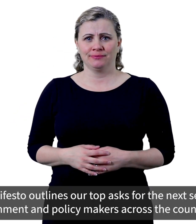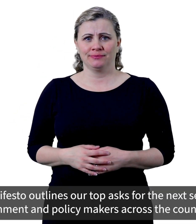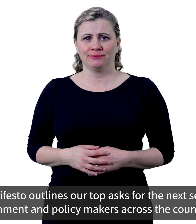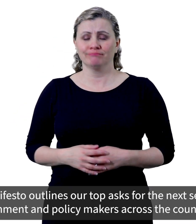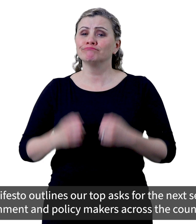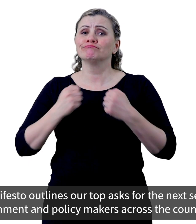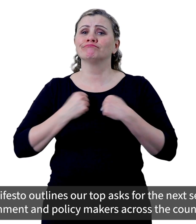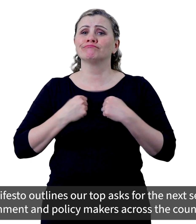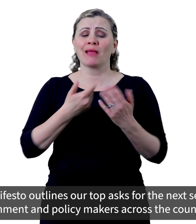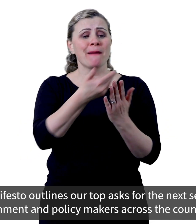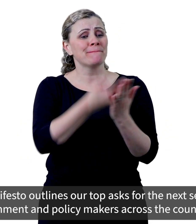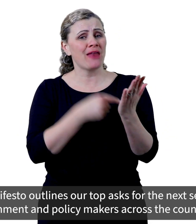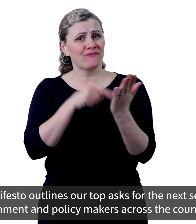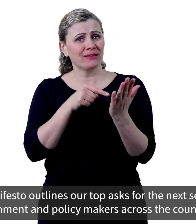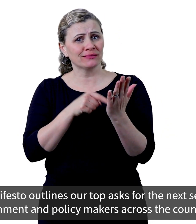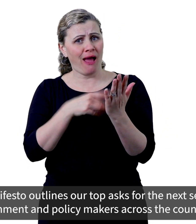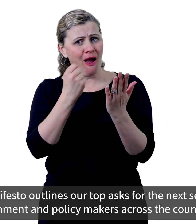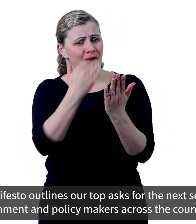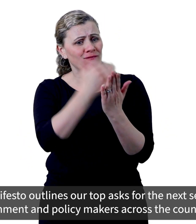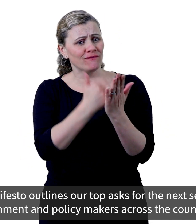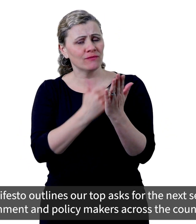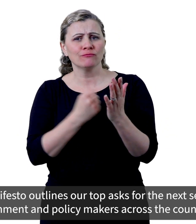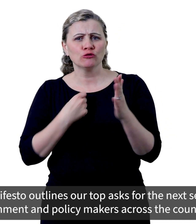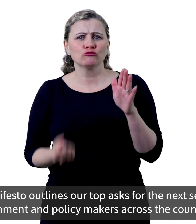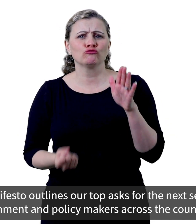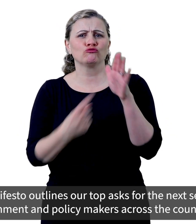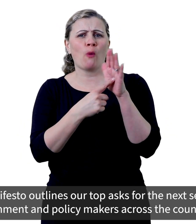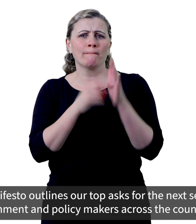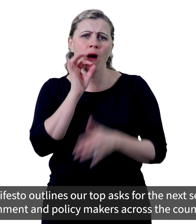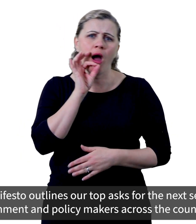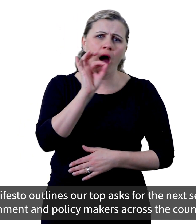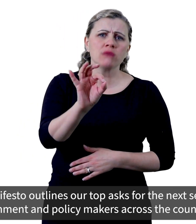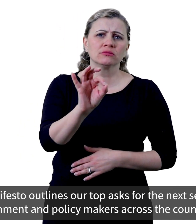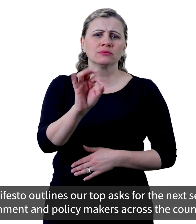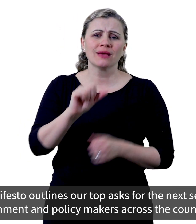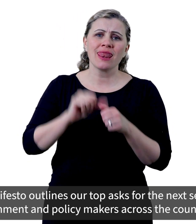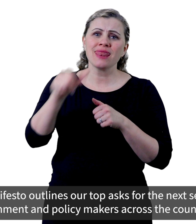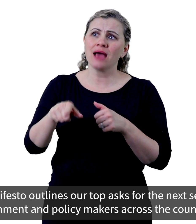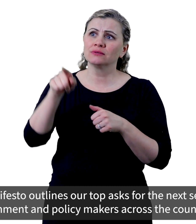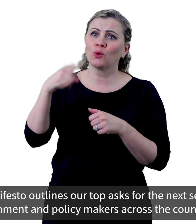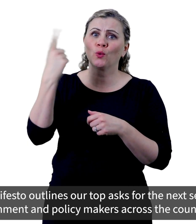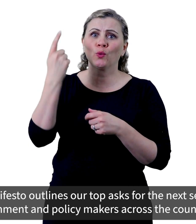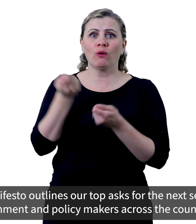Our manifesto outlines our top asks for the next serving government and policymakers across the country.